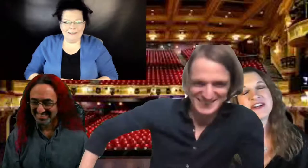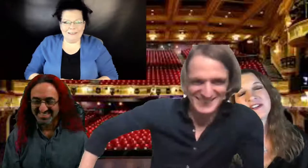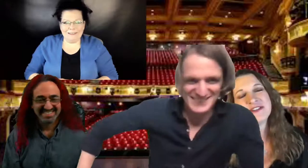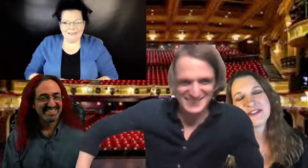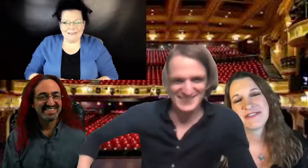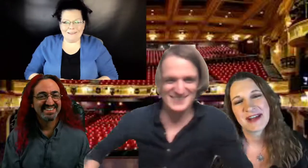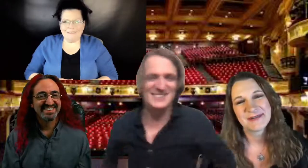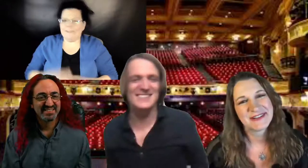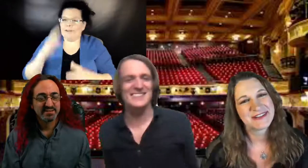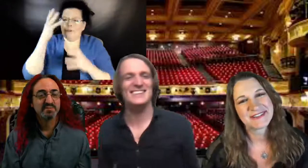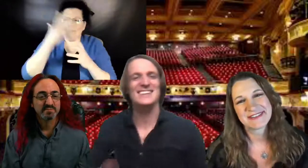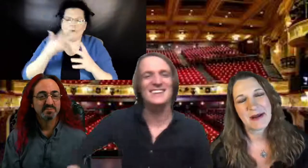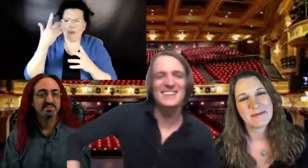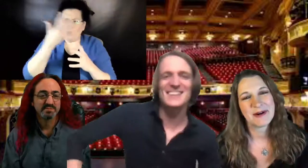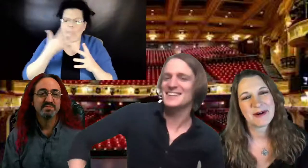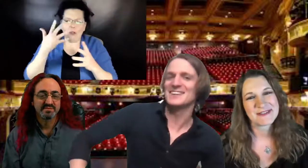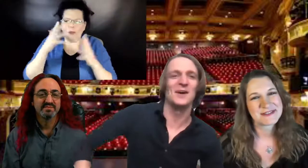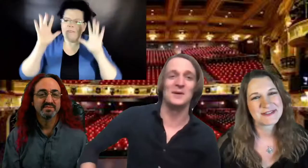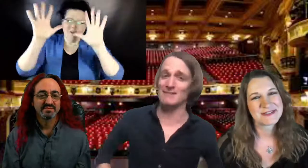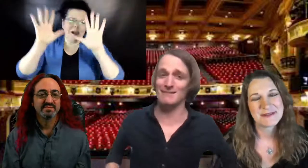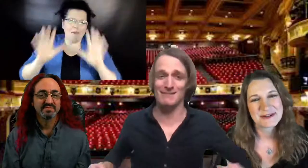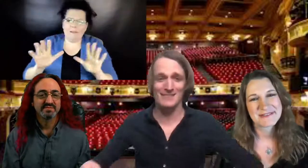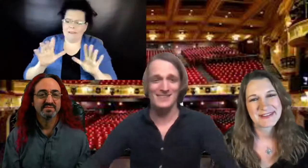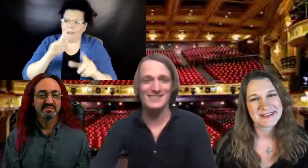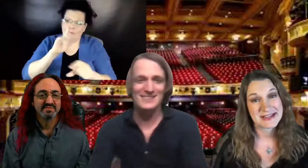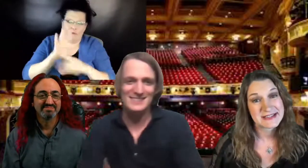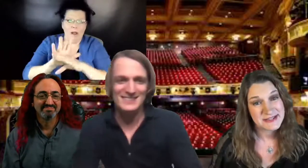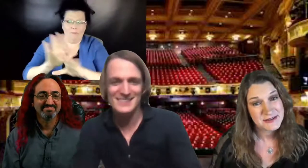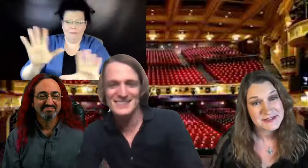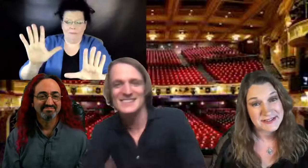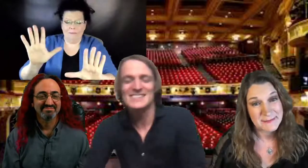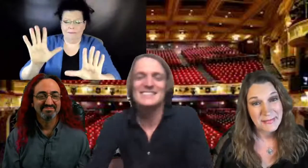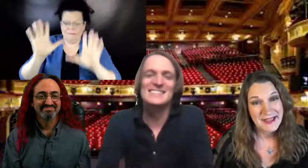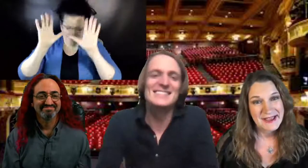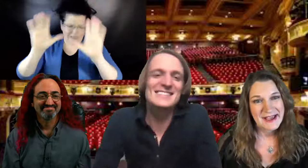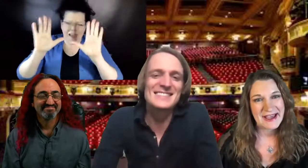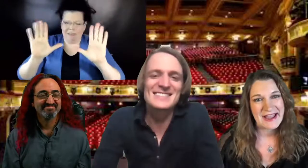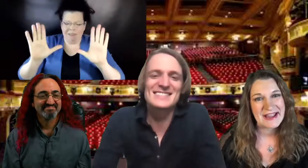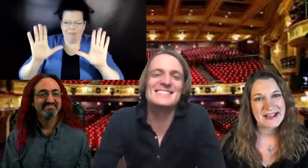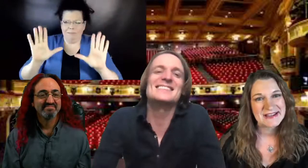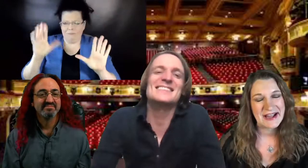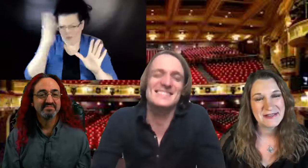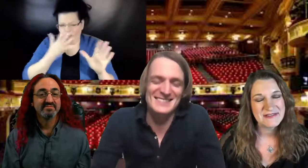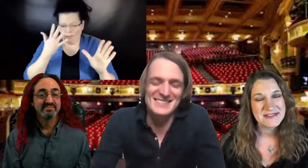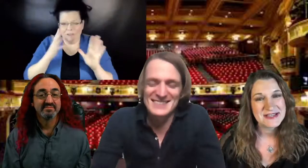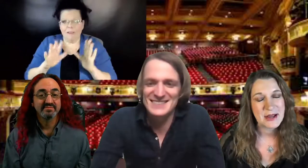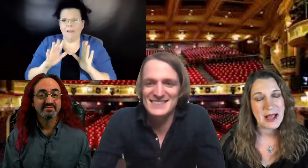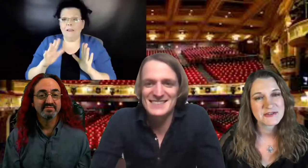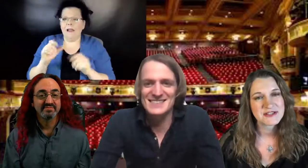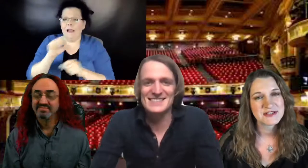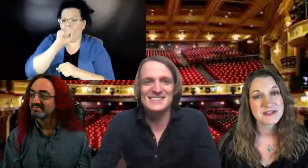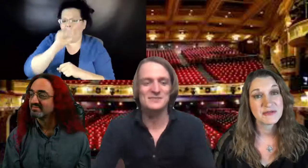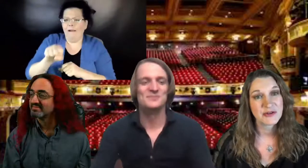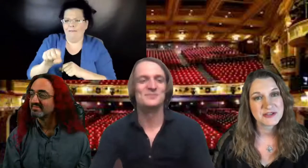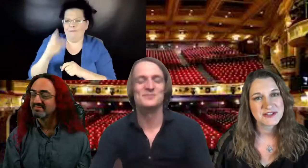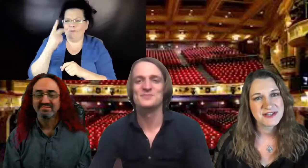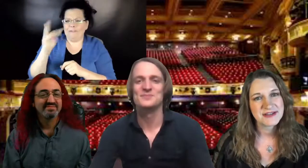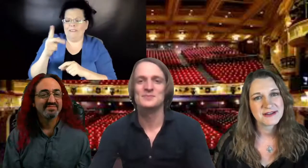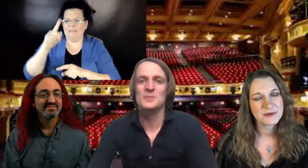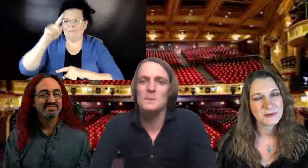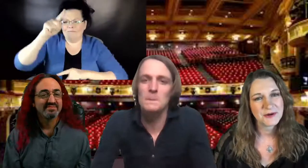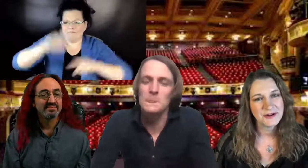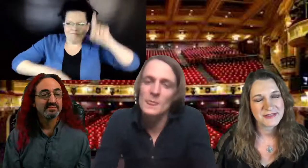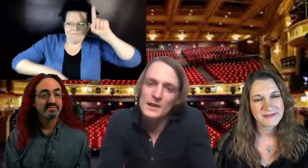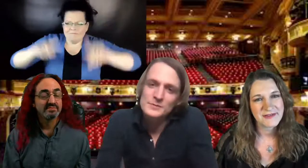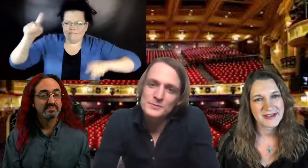Oh, gosh. John, you look fabulous. I promise you look fantastic. Seriously. And I love seeing just the diversity